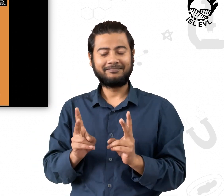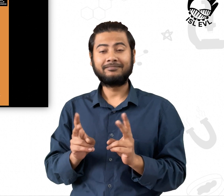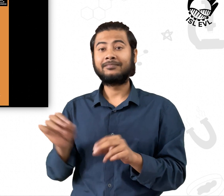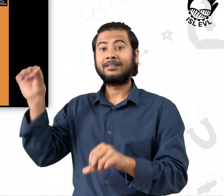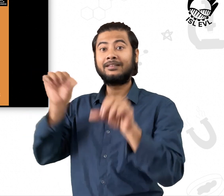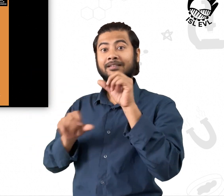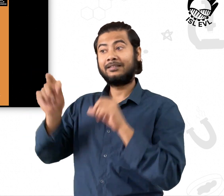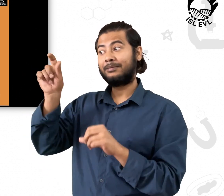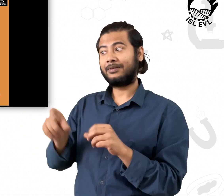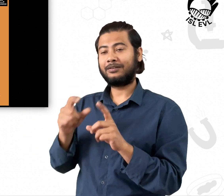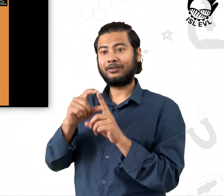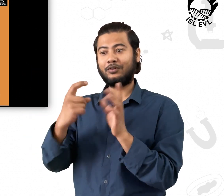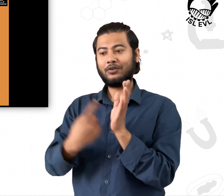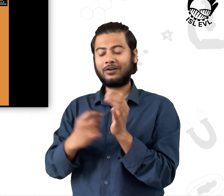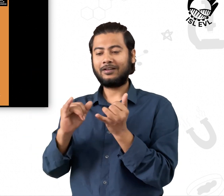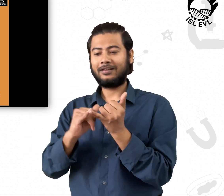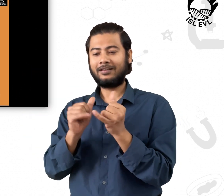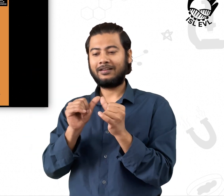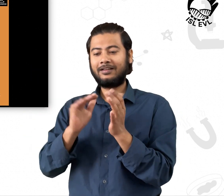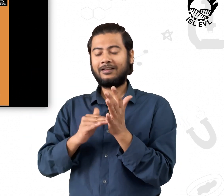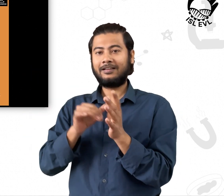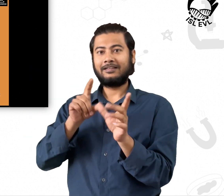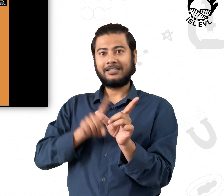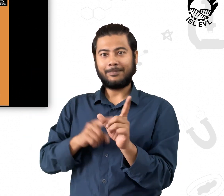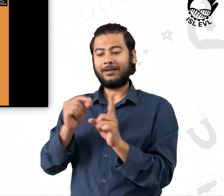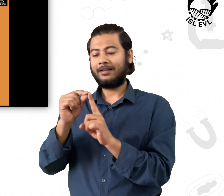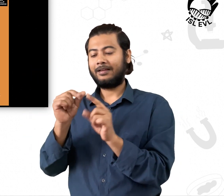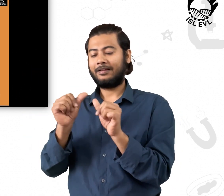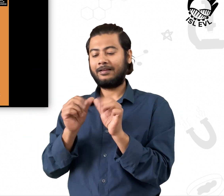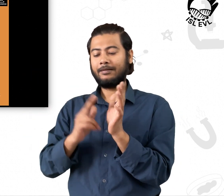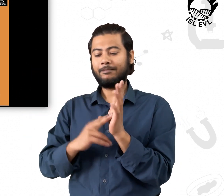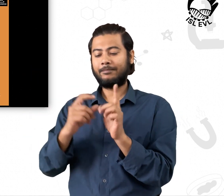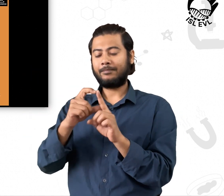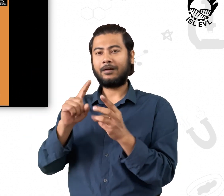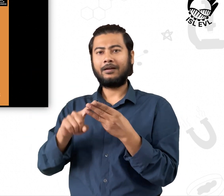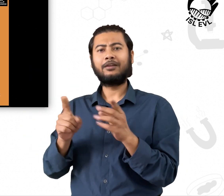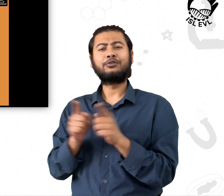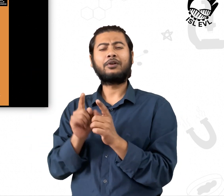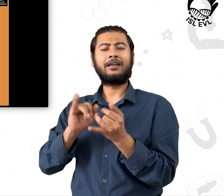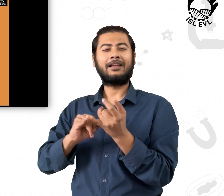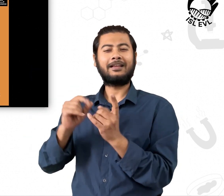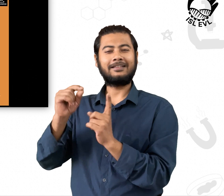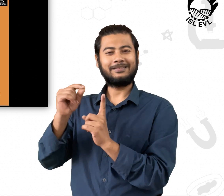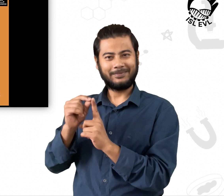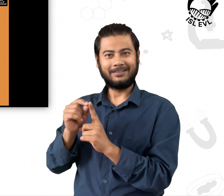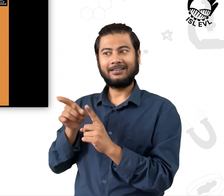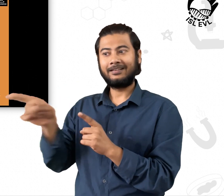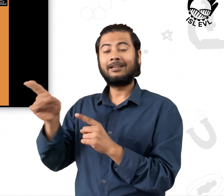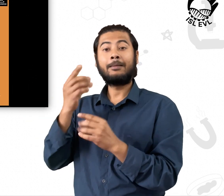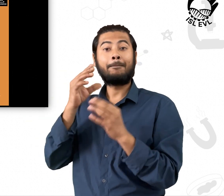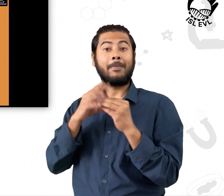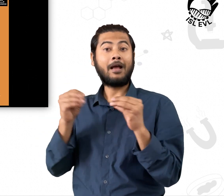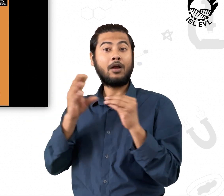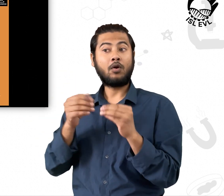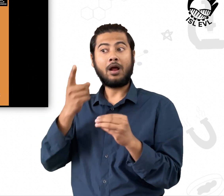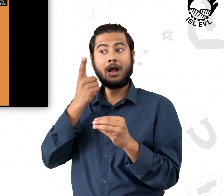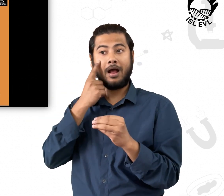Hi everyone, getting back to our second segment of the interview, we have with us today Dr. Samay Pandey from